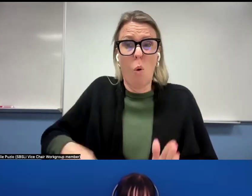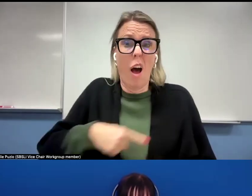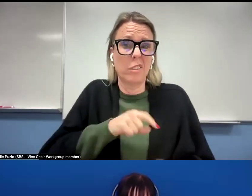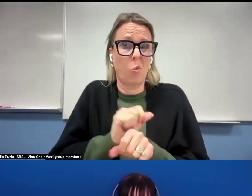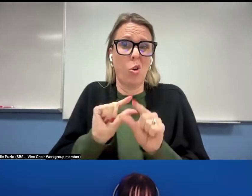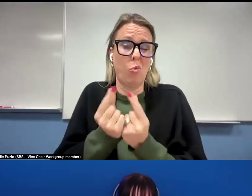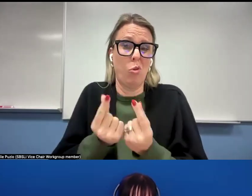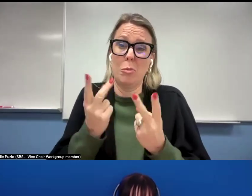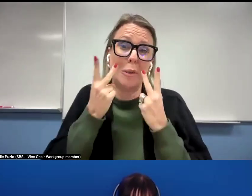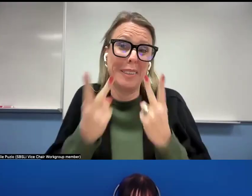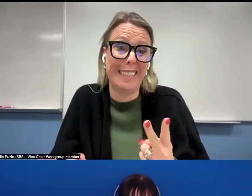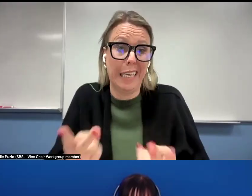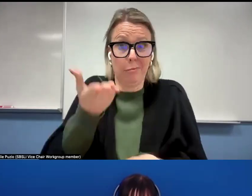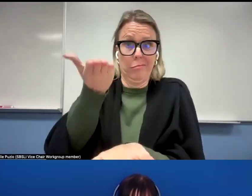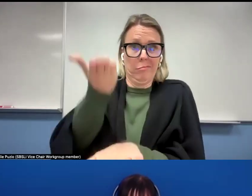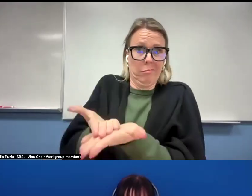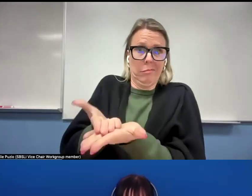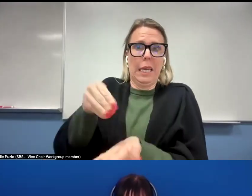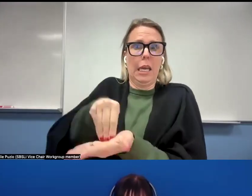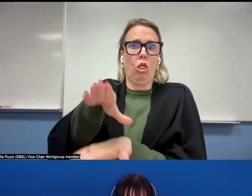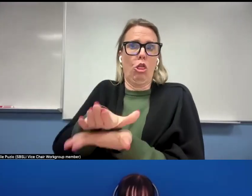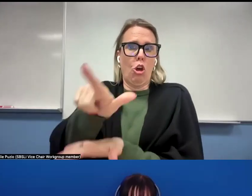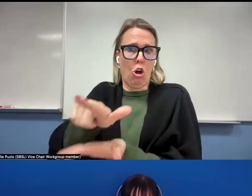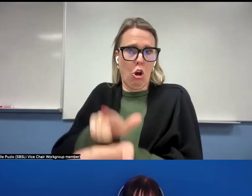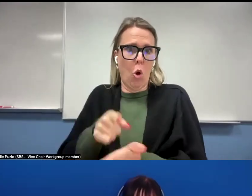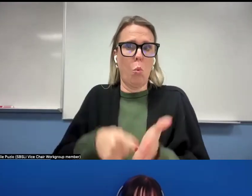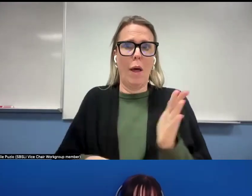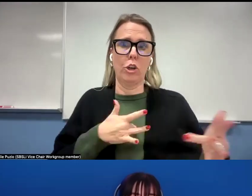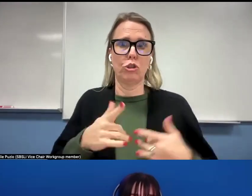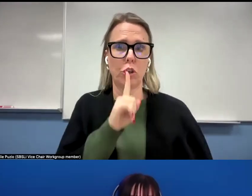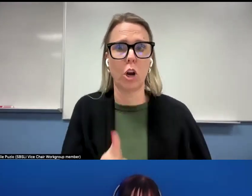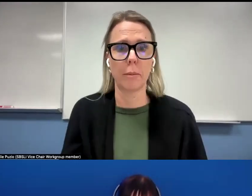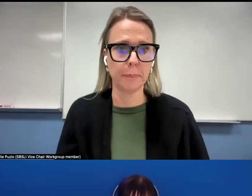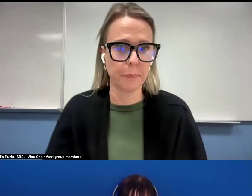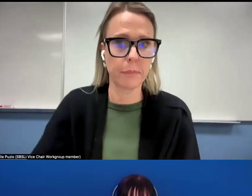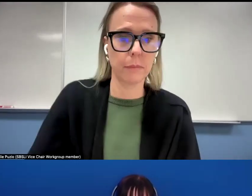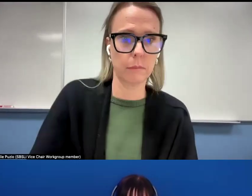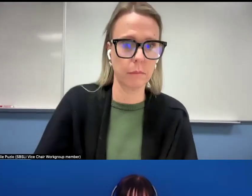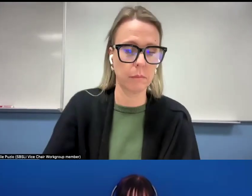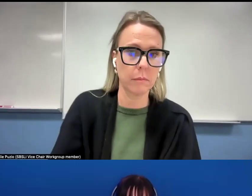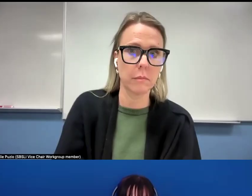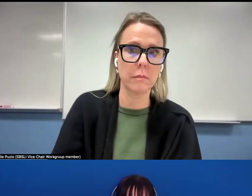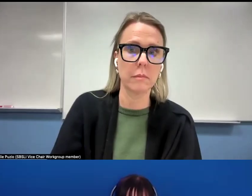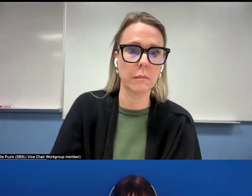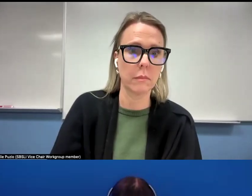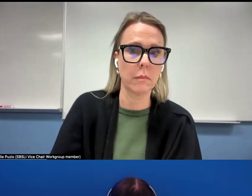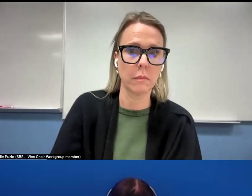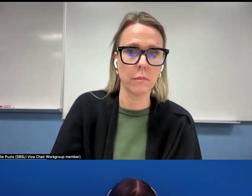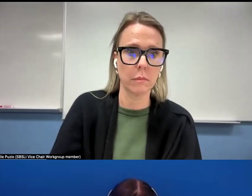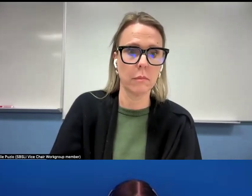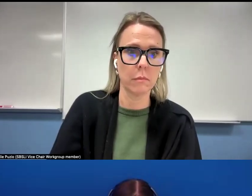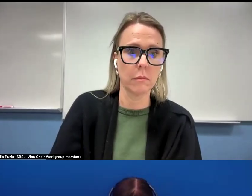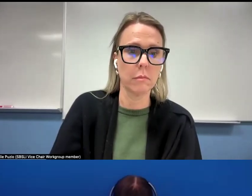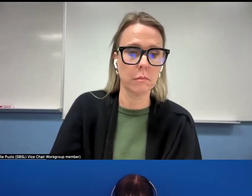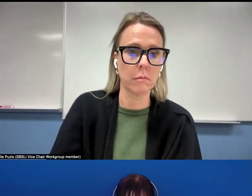specific concerns that have been identified to the work group so that we can see what the concerns with the legislation